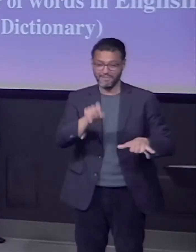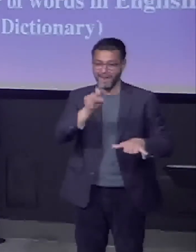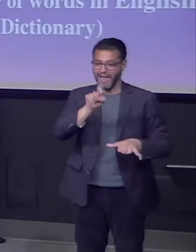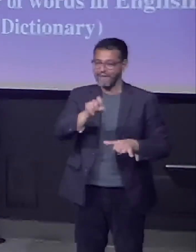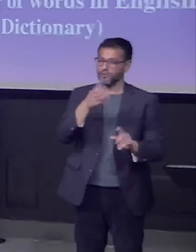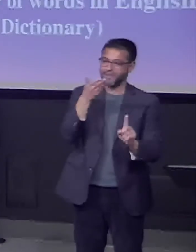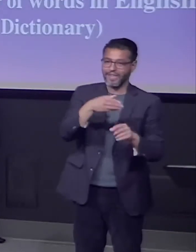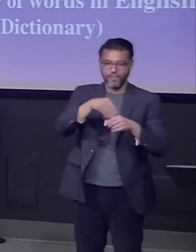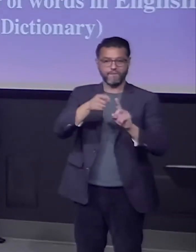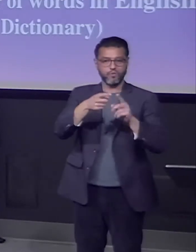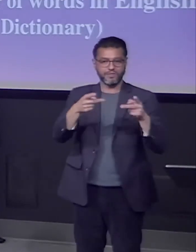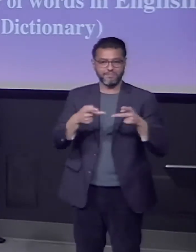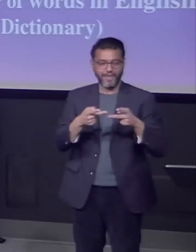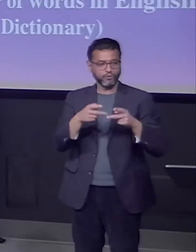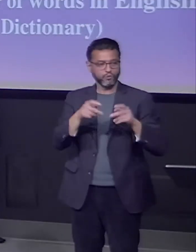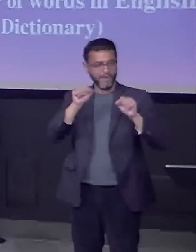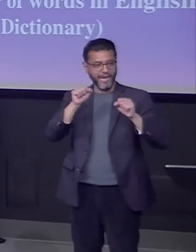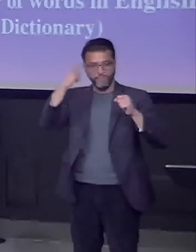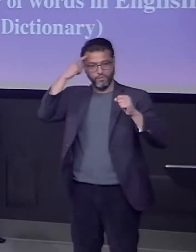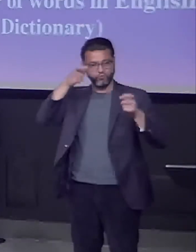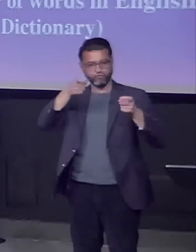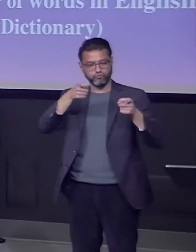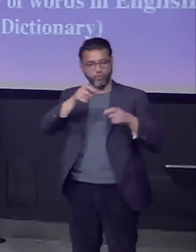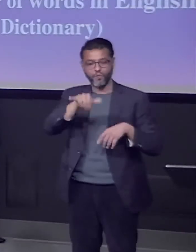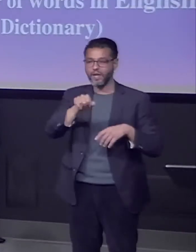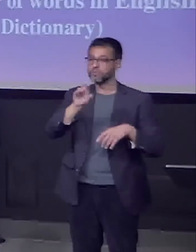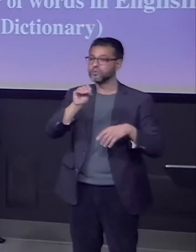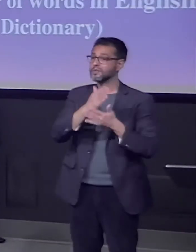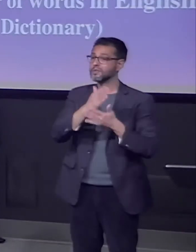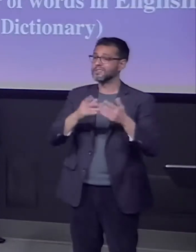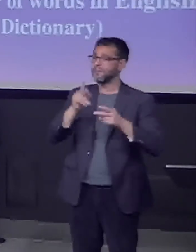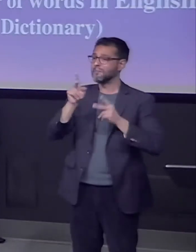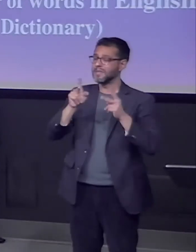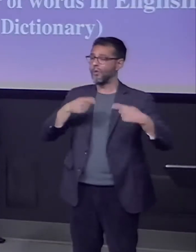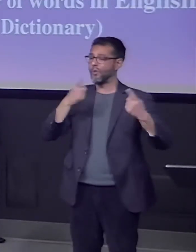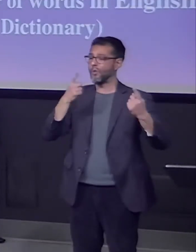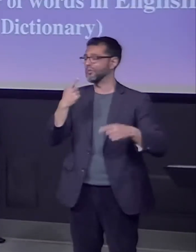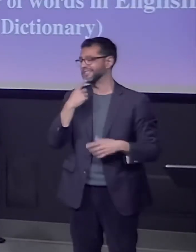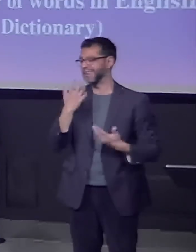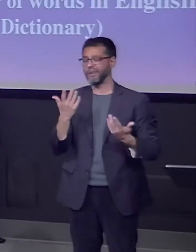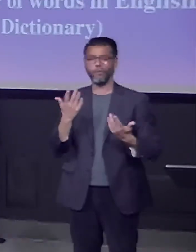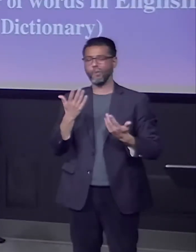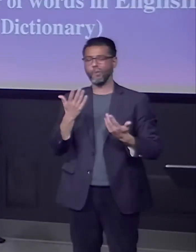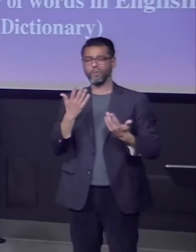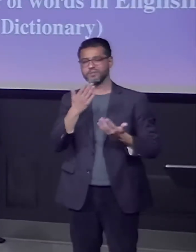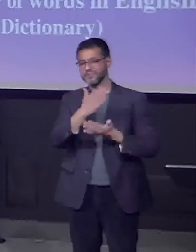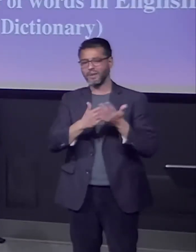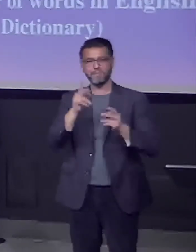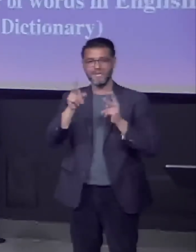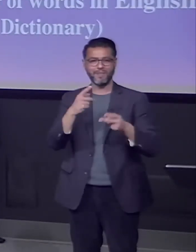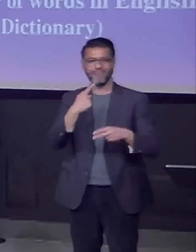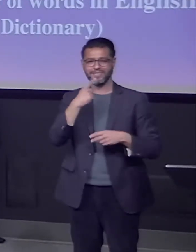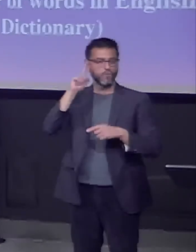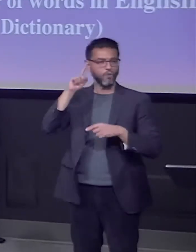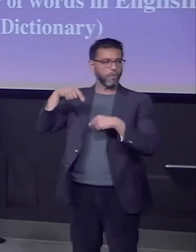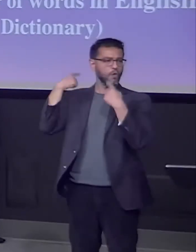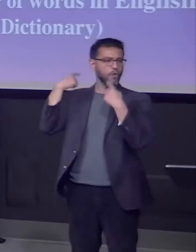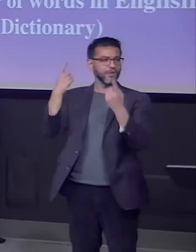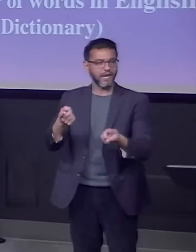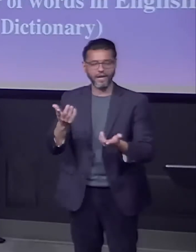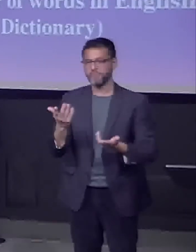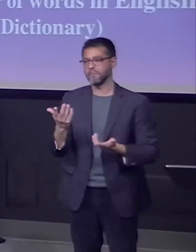be controlled. So the argument that some people have made now, well, some people have been saying this for a while. Phil Lieberman,